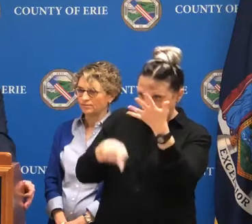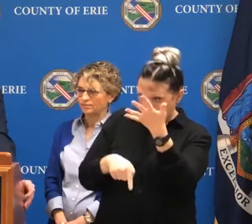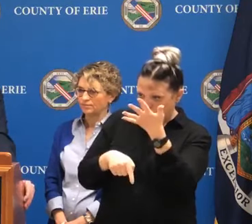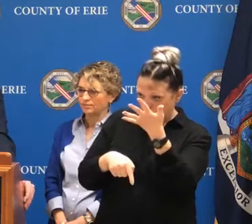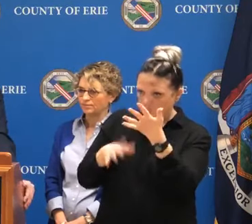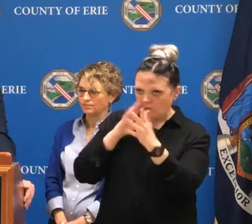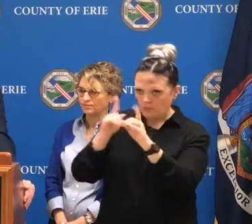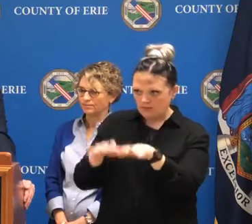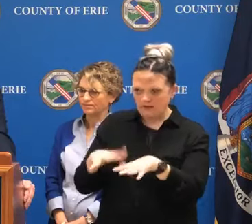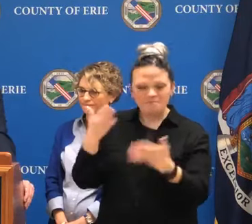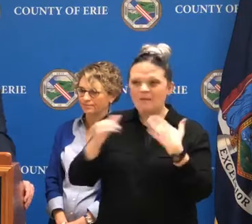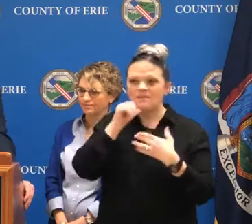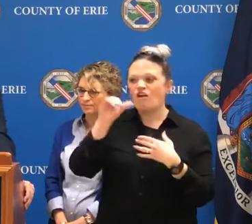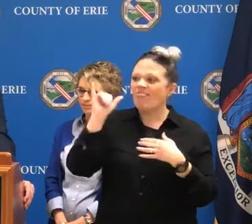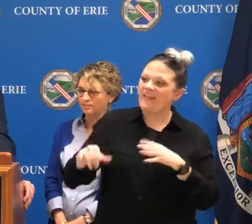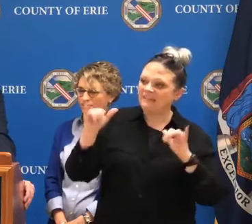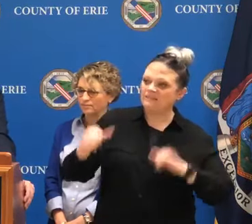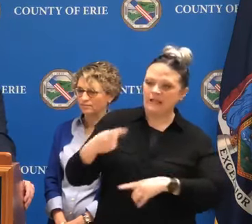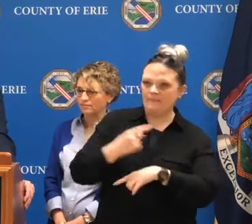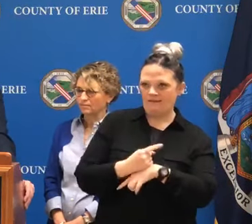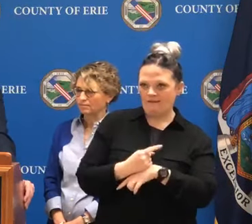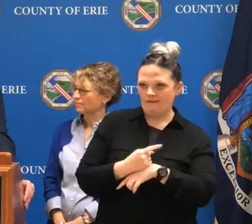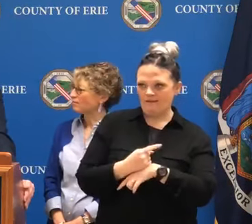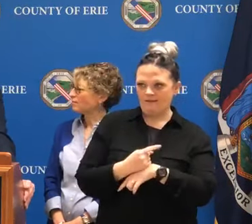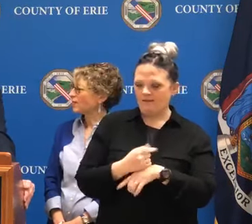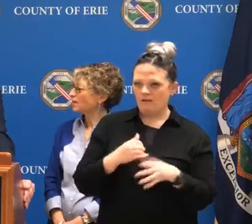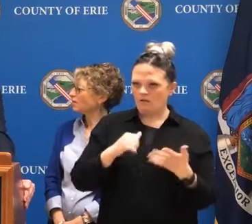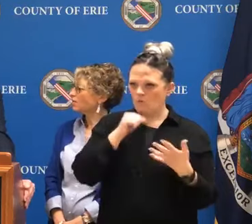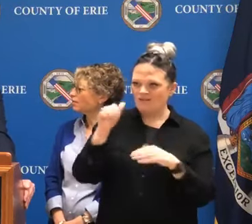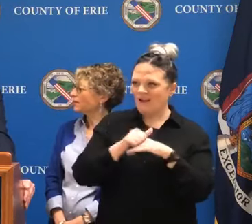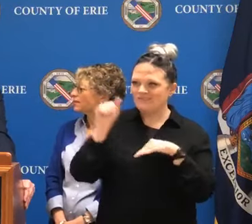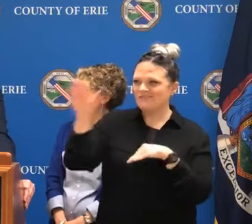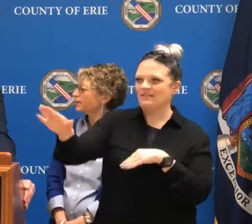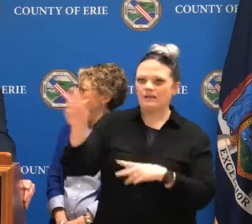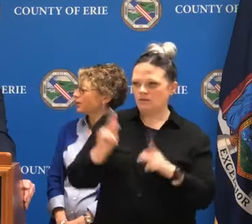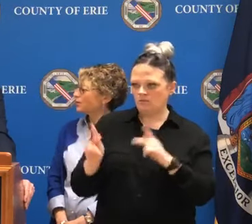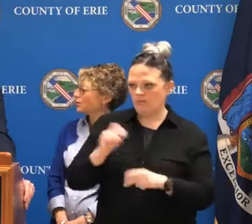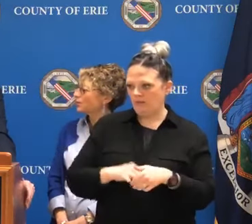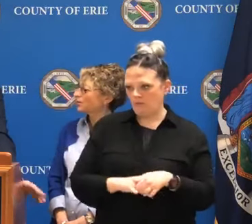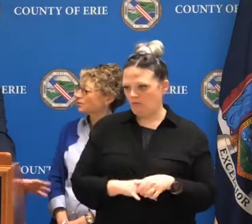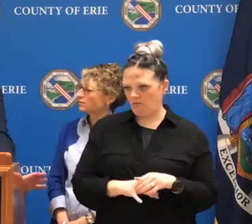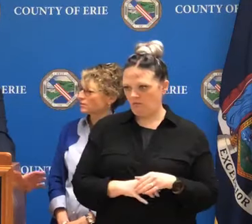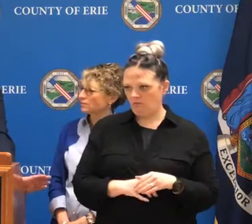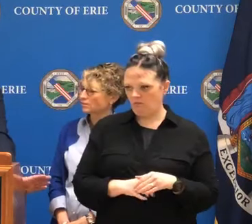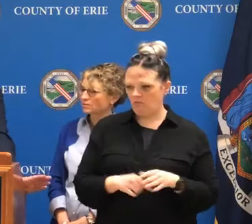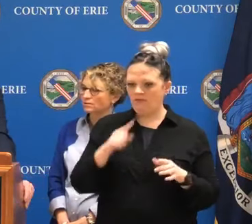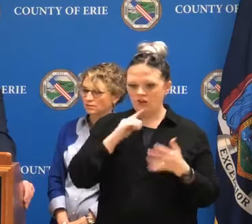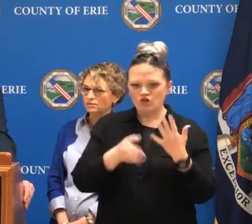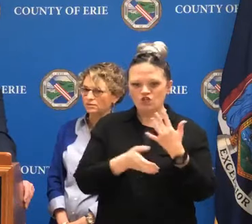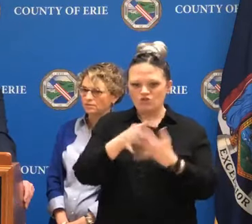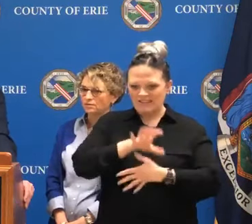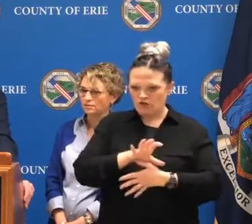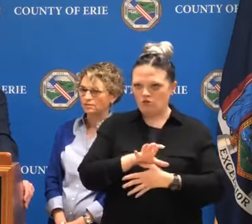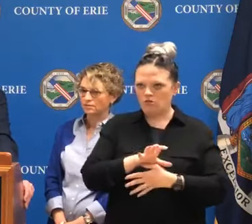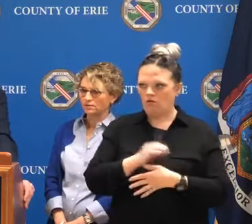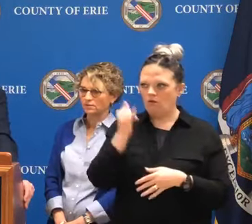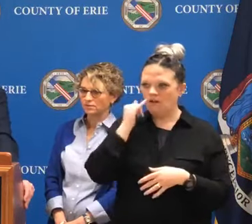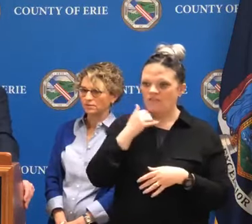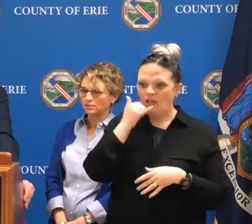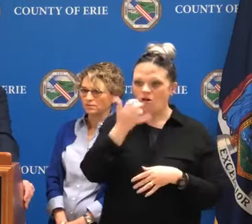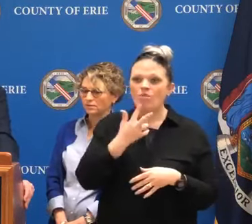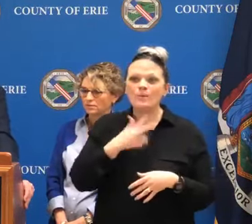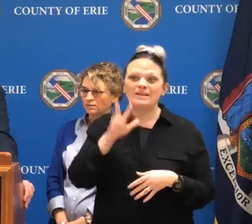scheduled for a testing. The question is, are we turning people away? Some individuals, there was a criteria change. If they called 3 days